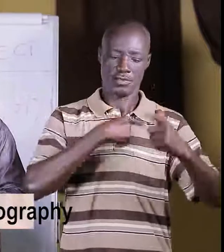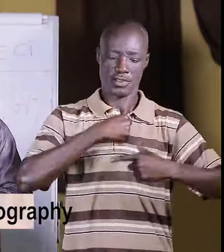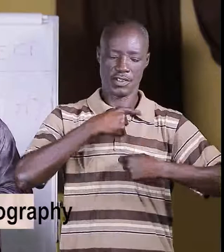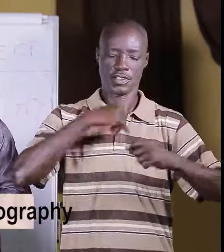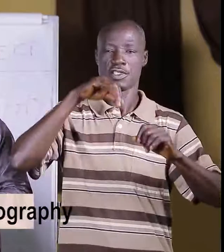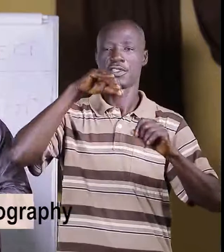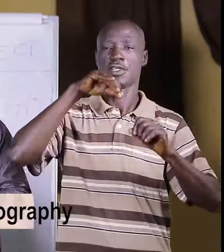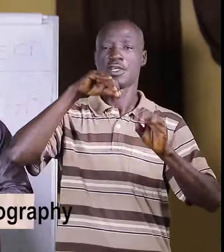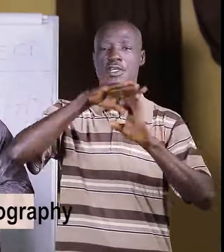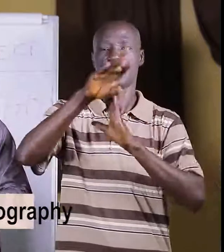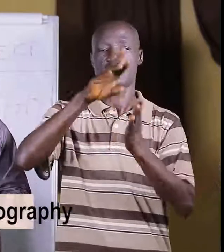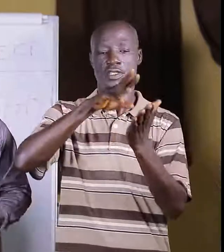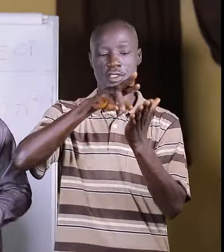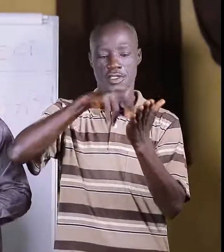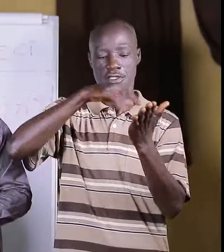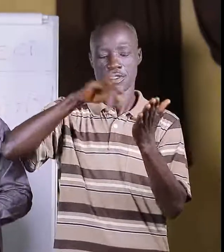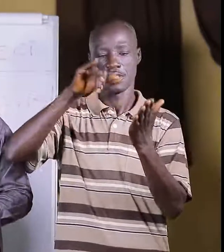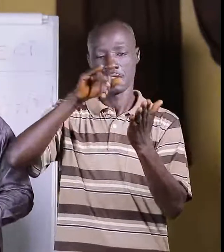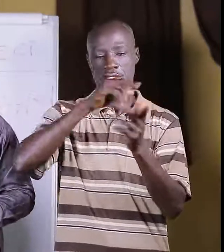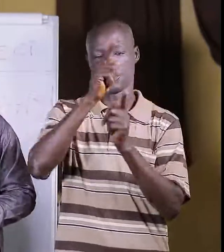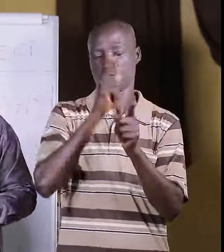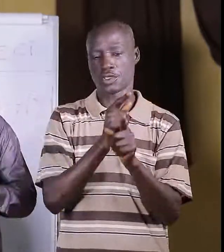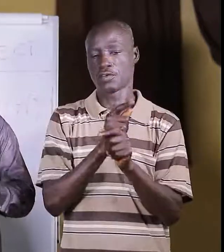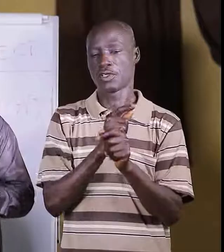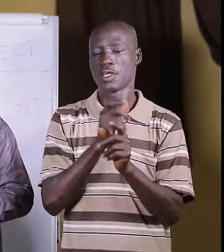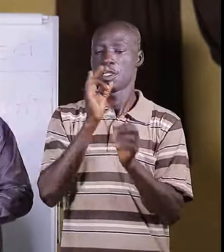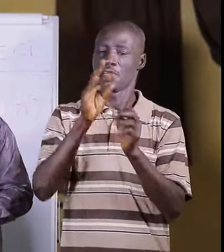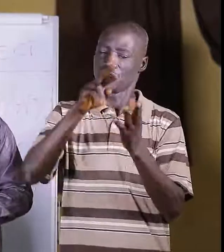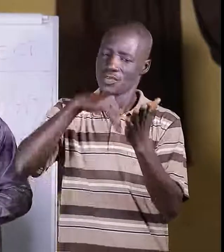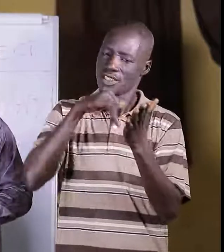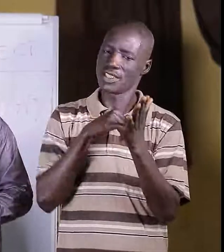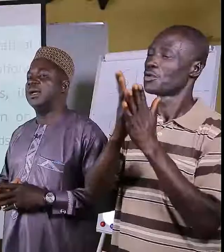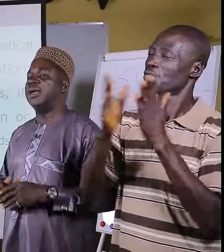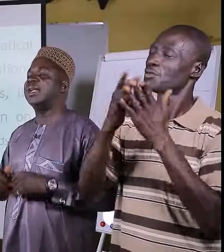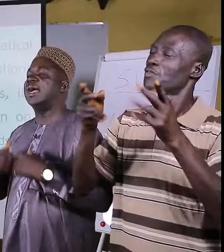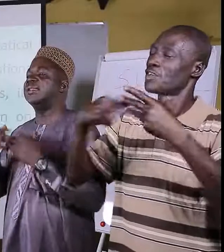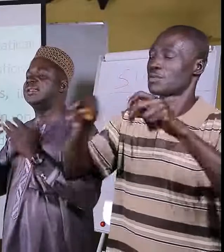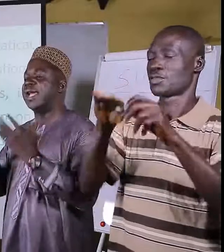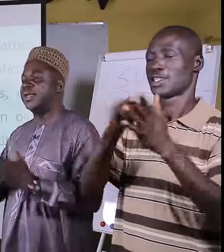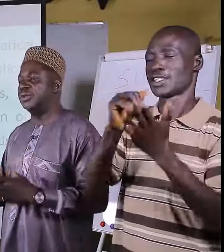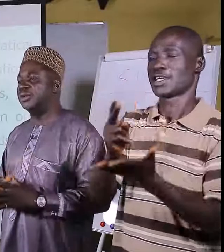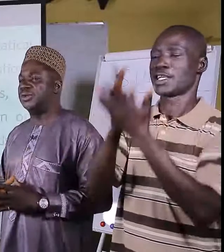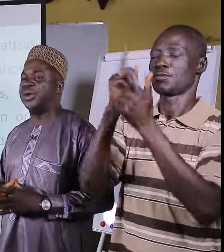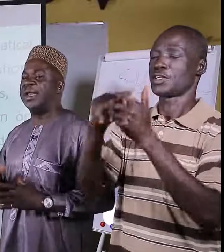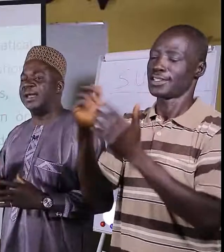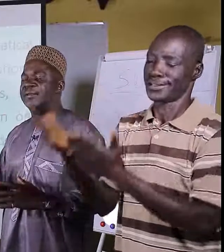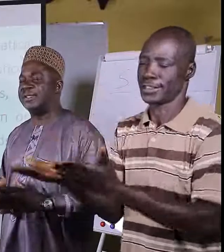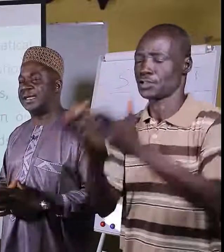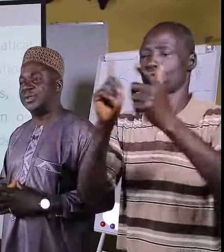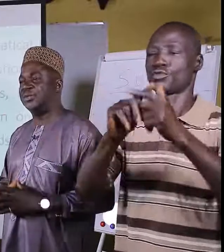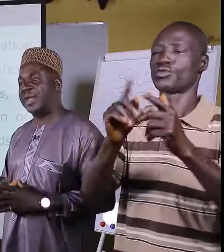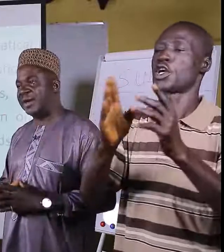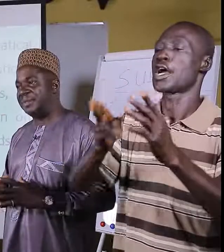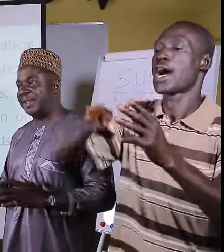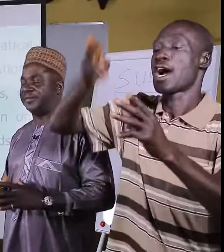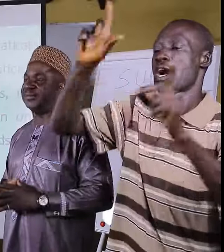reading this subject called geography. If you read it, it can take you to a level that